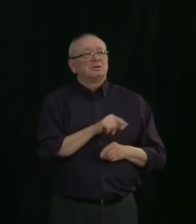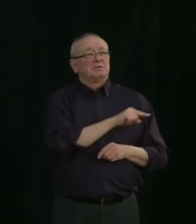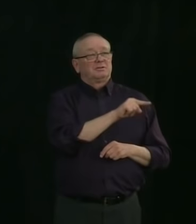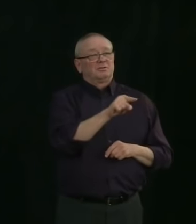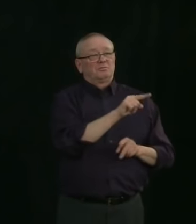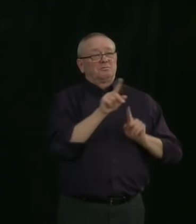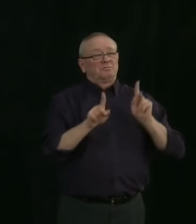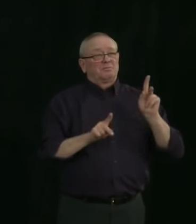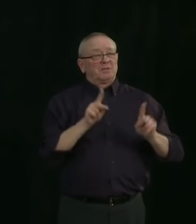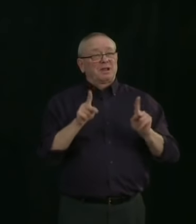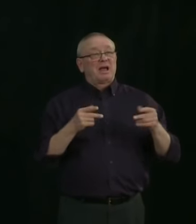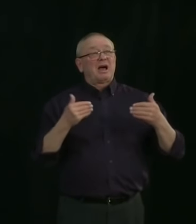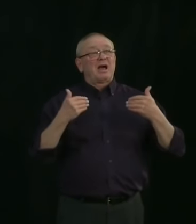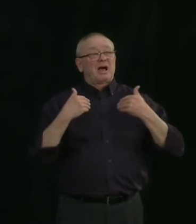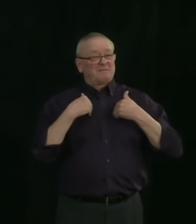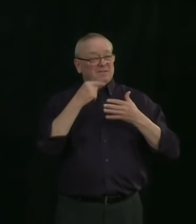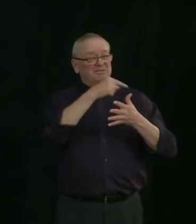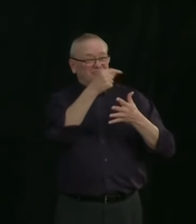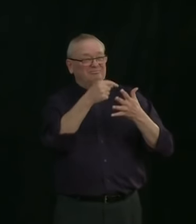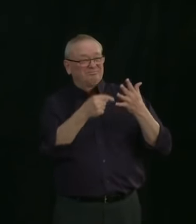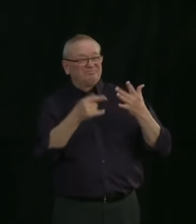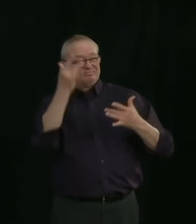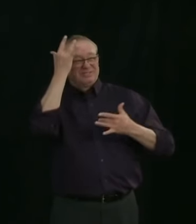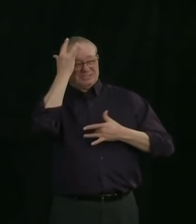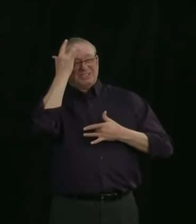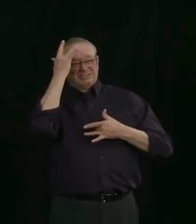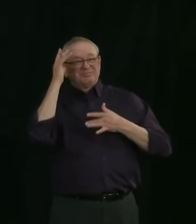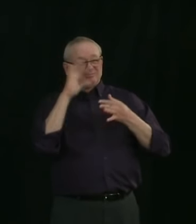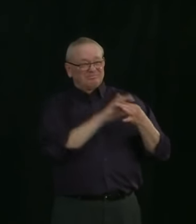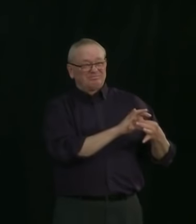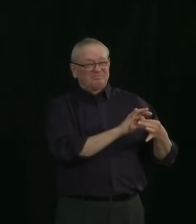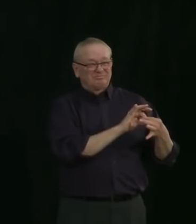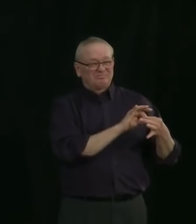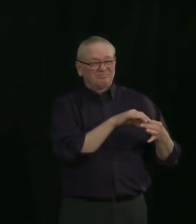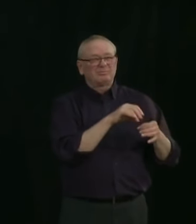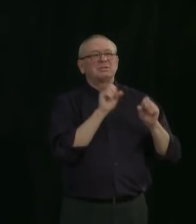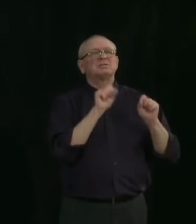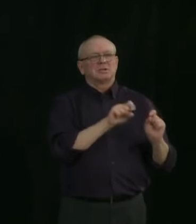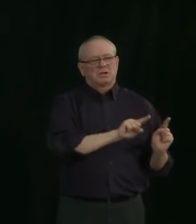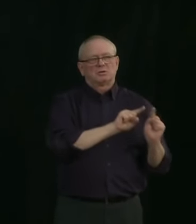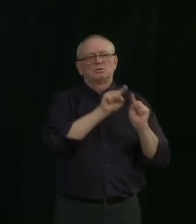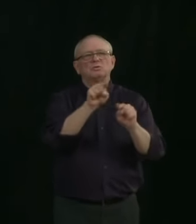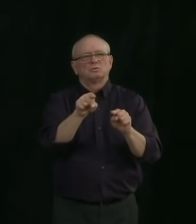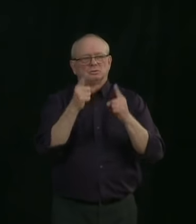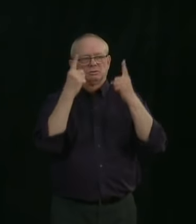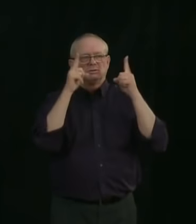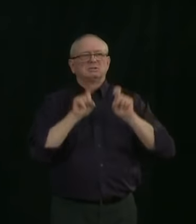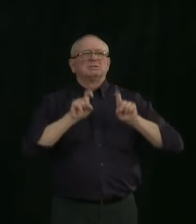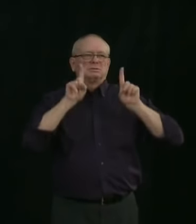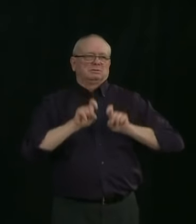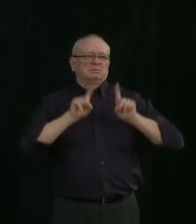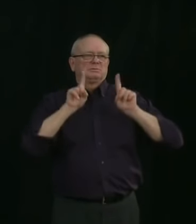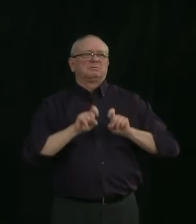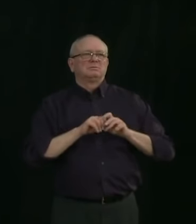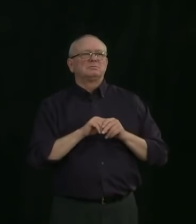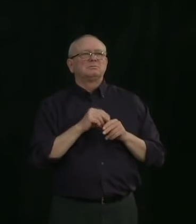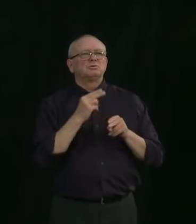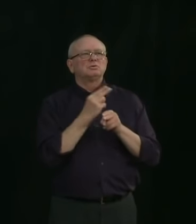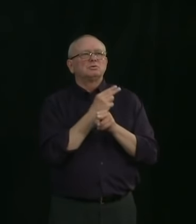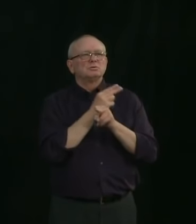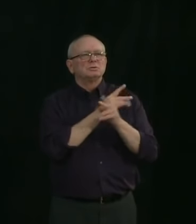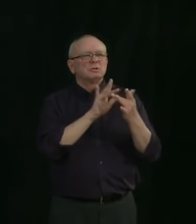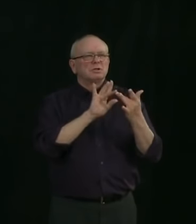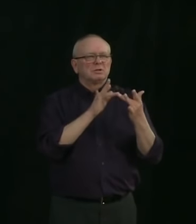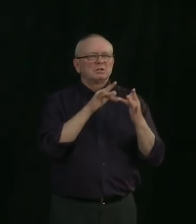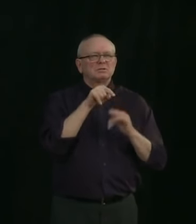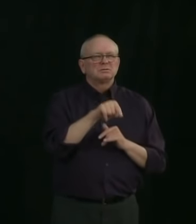COVID-19, and then meets those eligibility criteria that I talked about yesterday, to go to the Alberta Health Services online assessment tool. I was told by